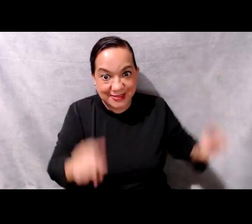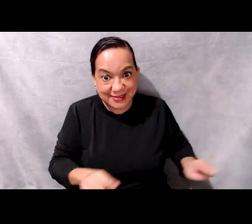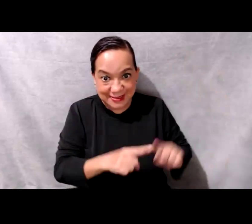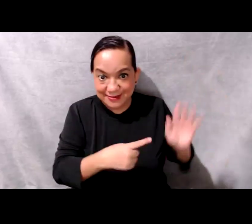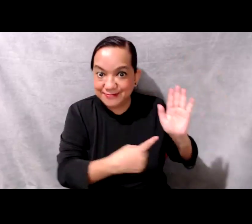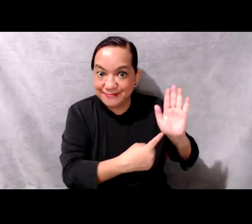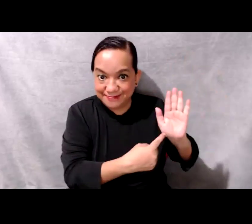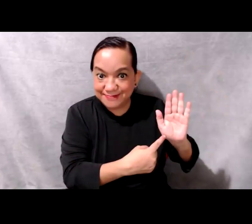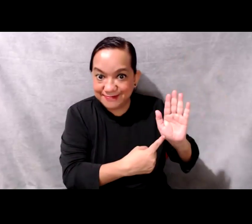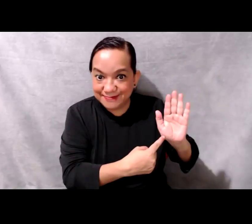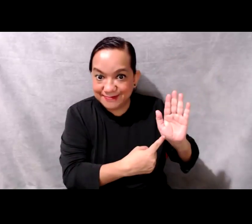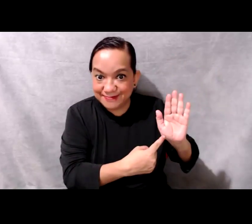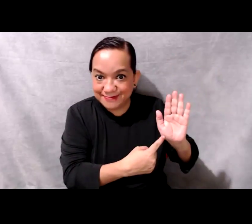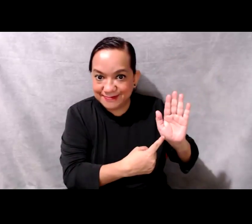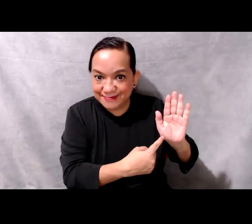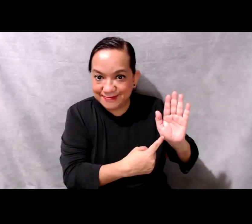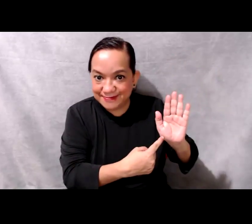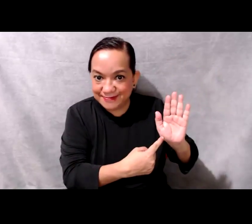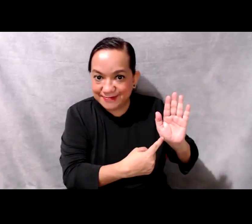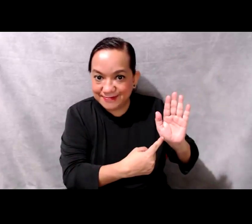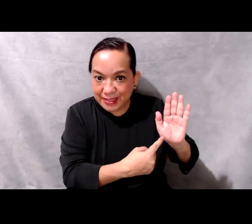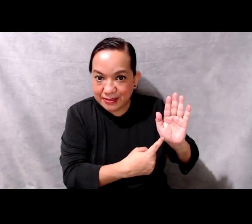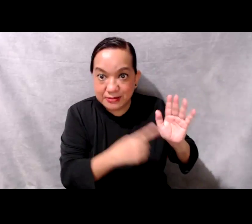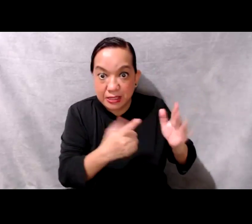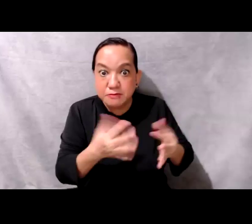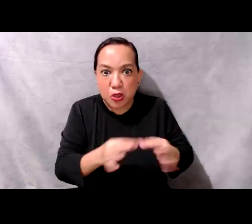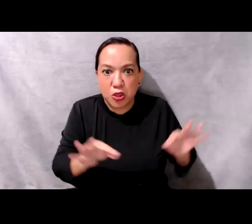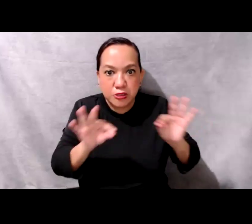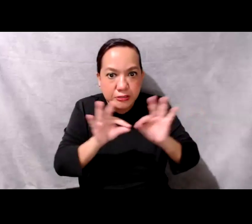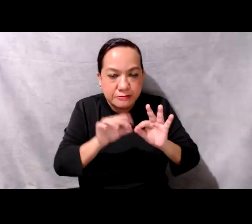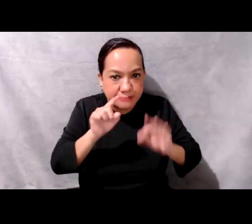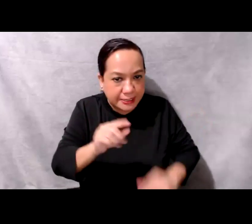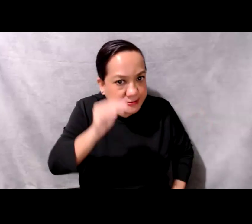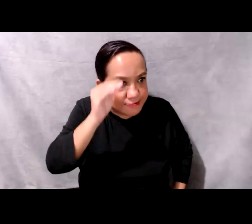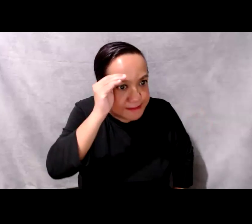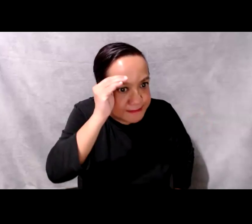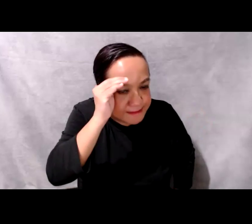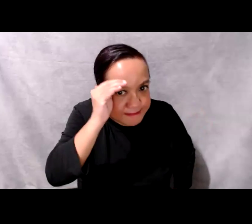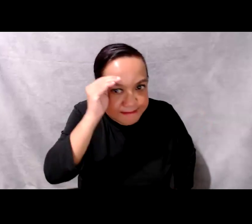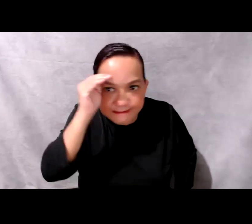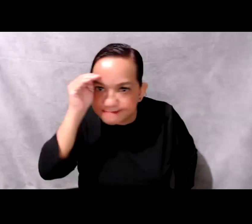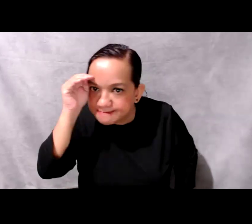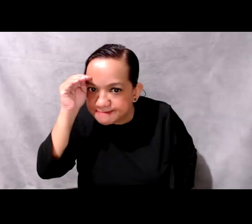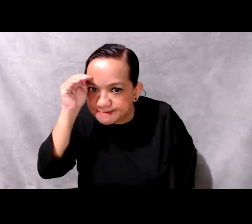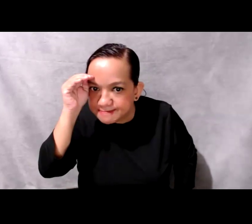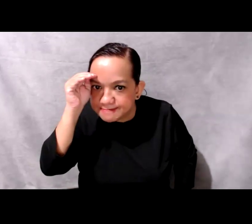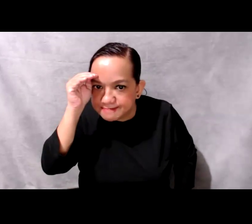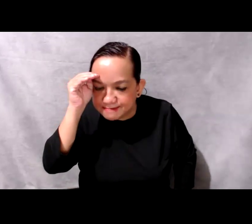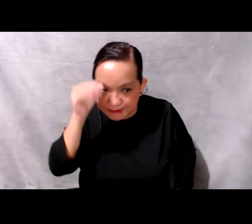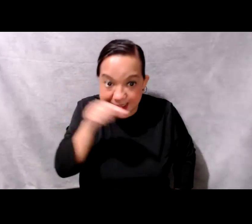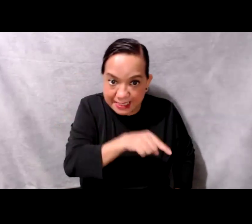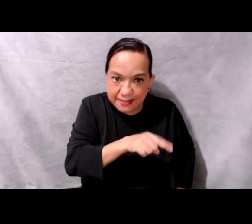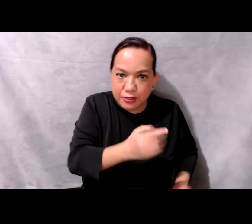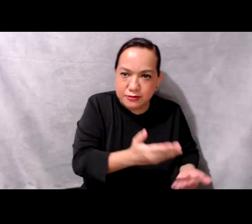course, we'd have to hear from management stakeholders on if that is even possible. But that is just a suggestion that I think could really help with the